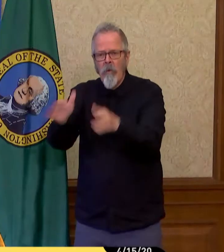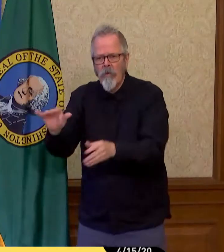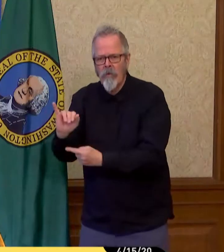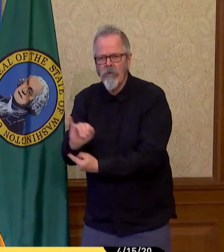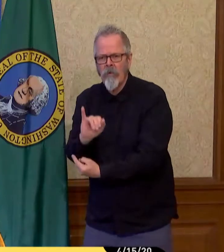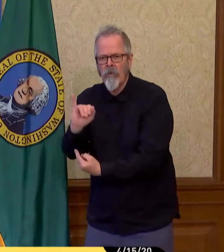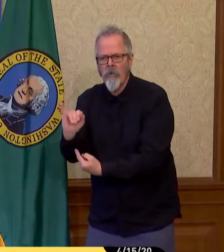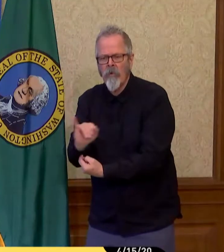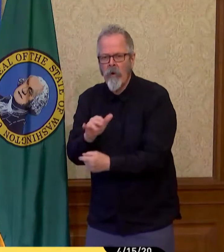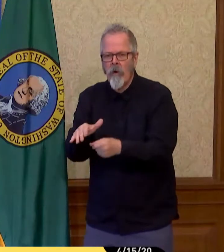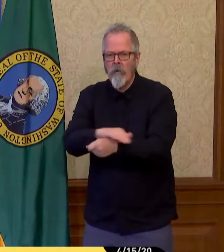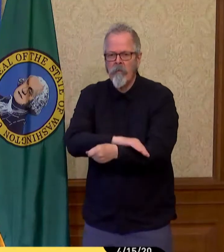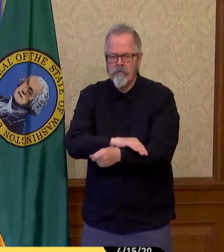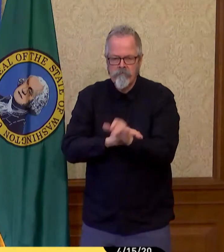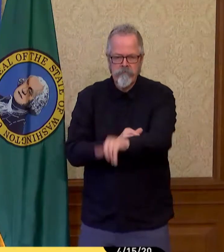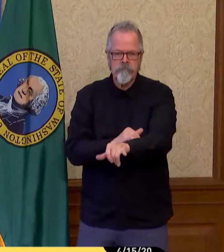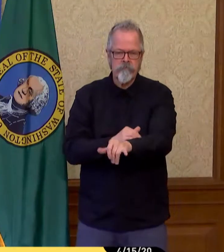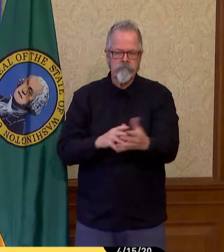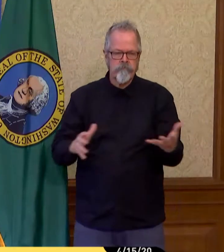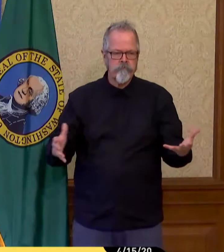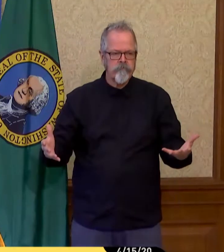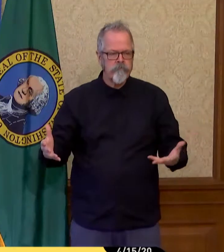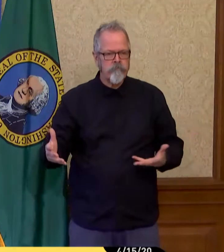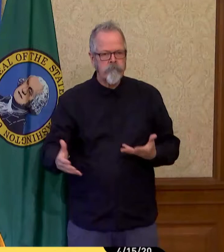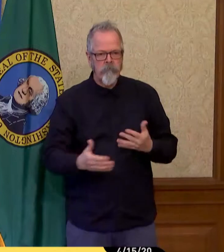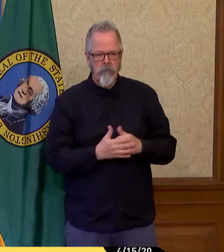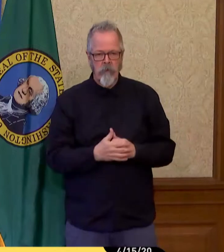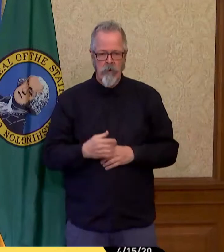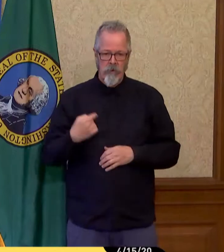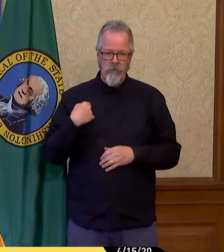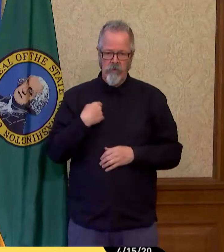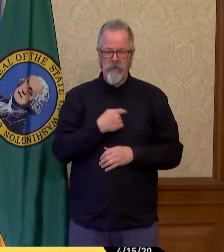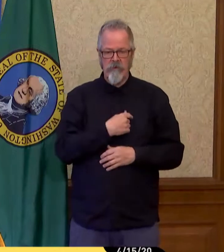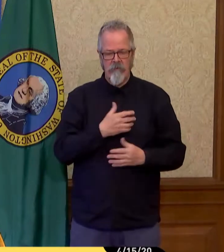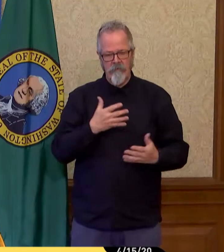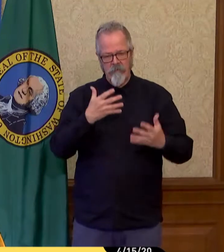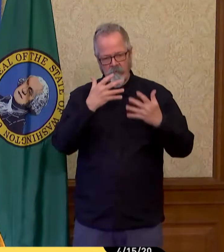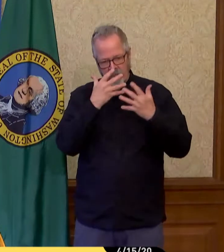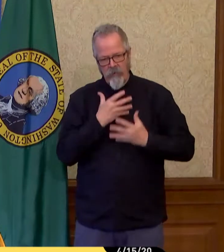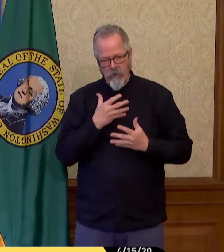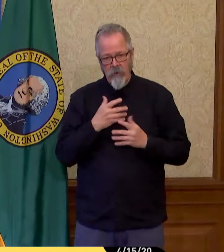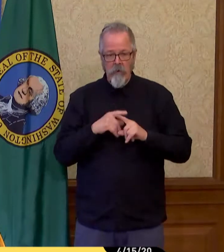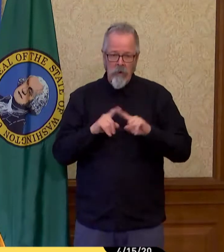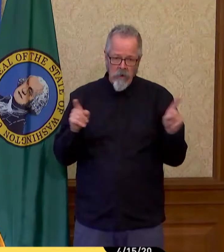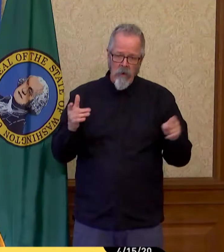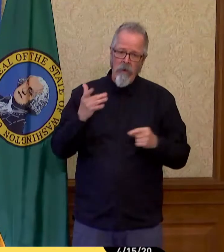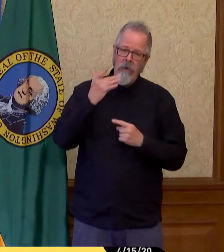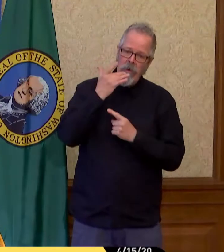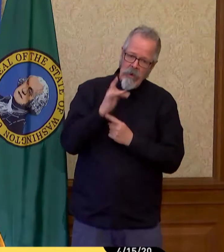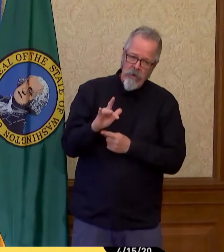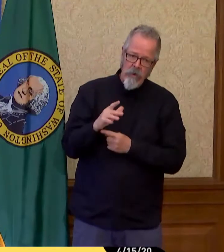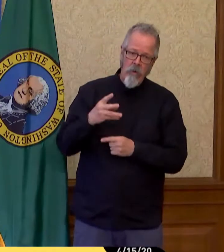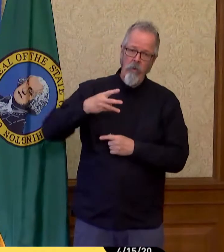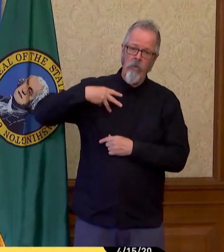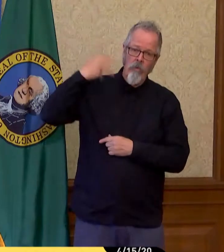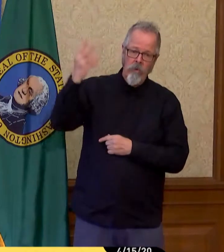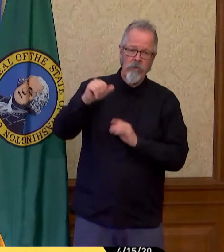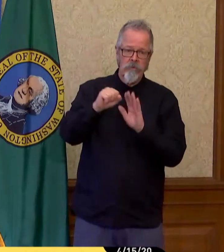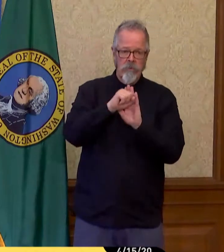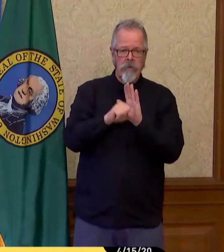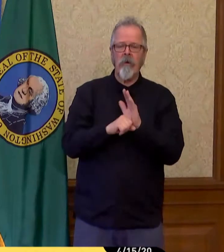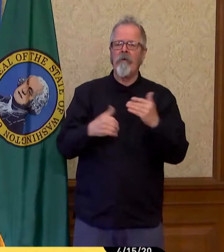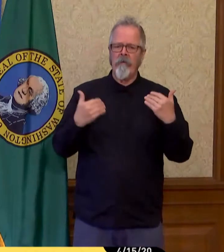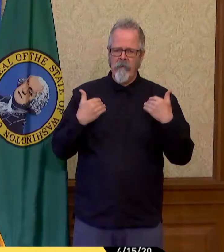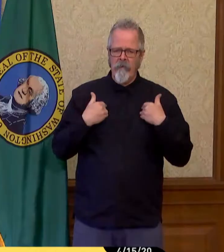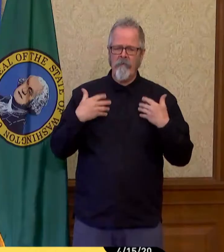in this state, and we hope that you'll look at using that health care reform. If you are without health insurance or you're